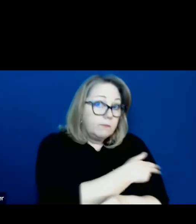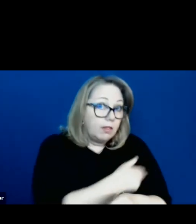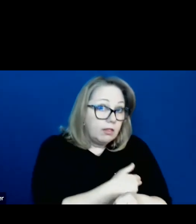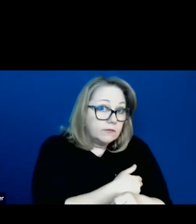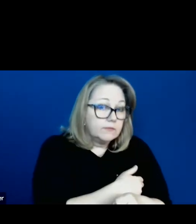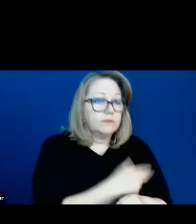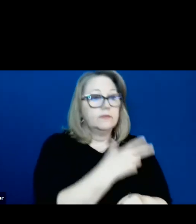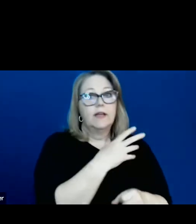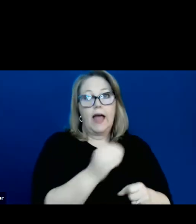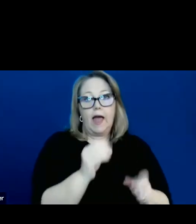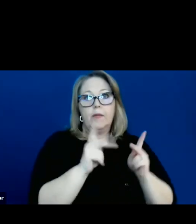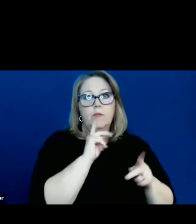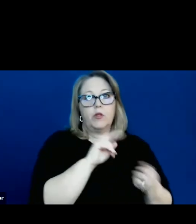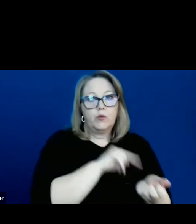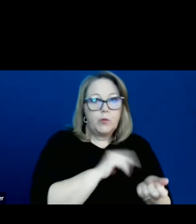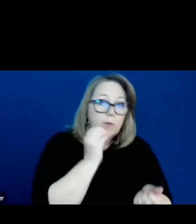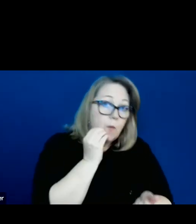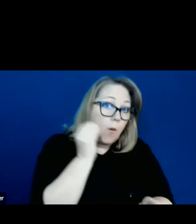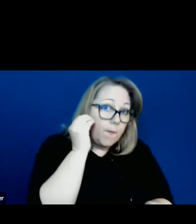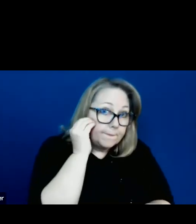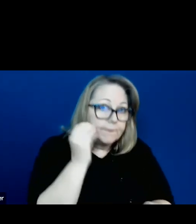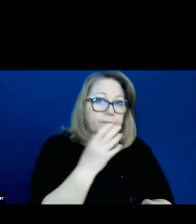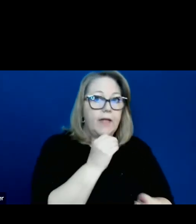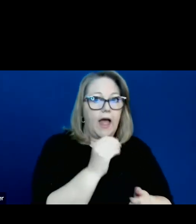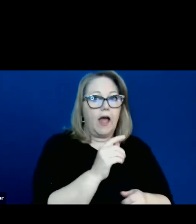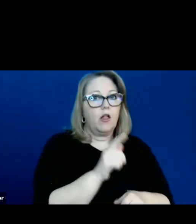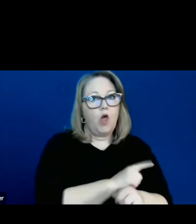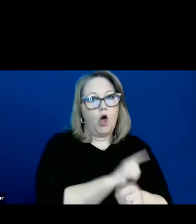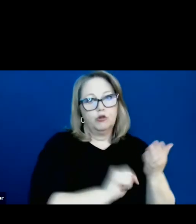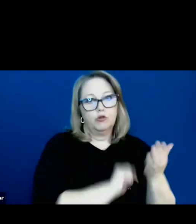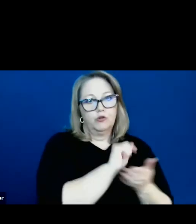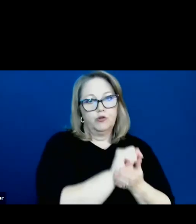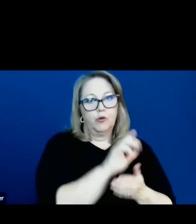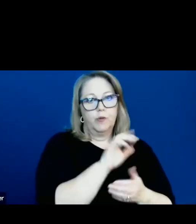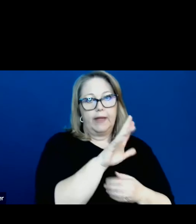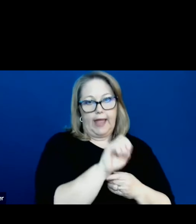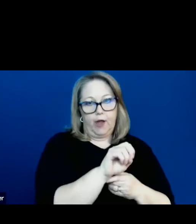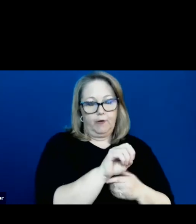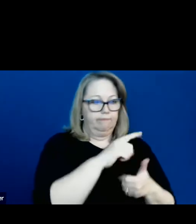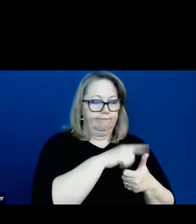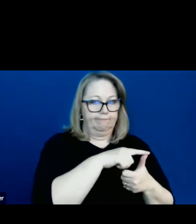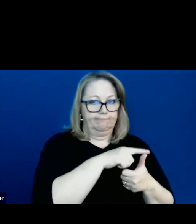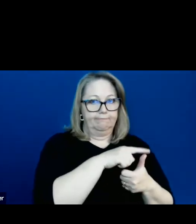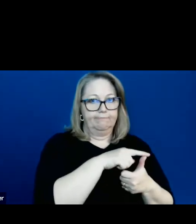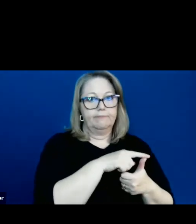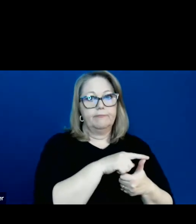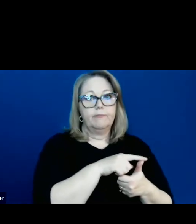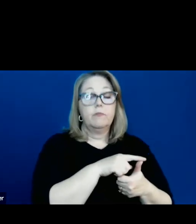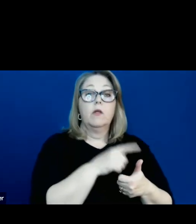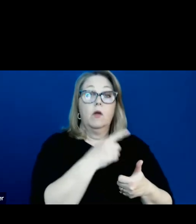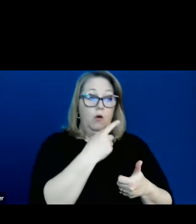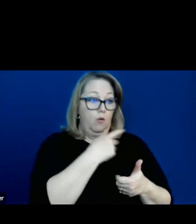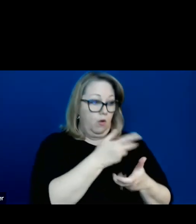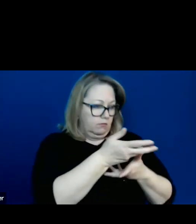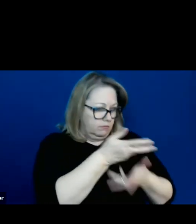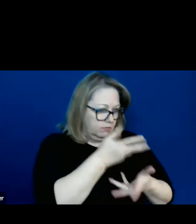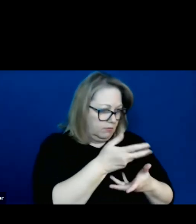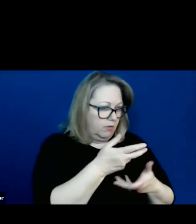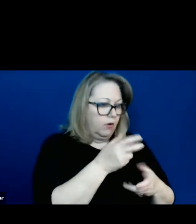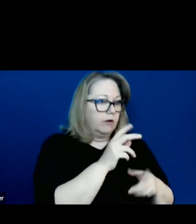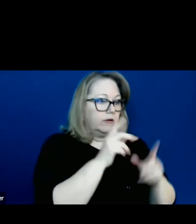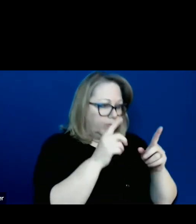working to vaccinate staff and residents in Nevada's long-term care facilities. Our pharmacy partners are diligently testing their staff